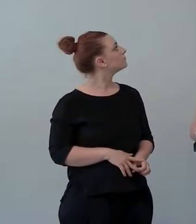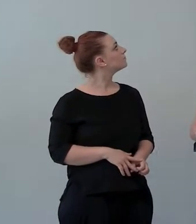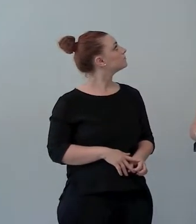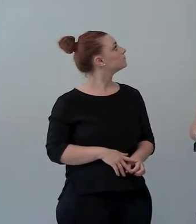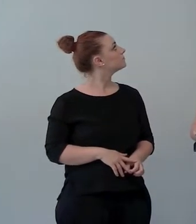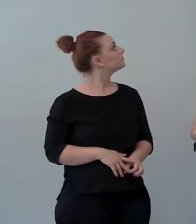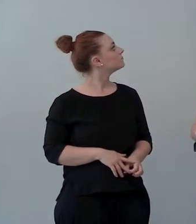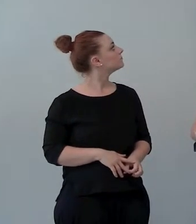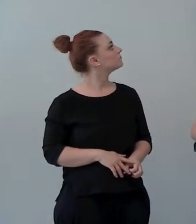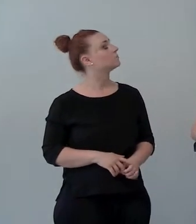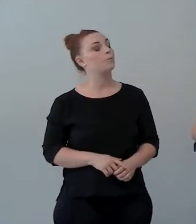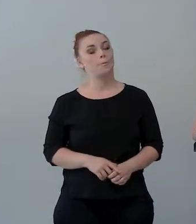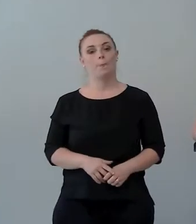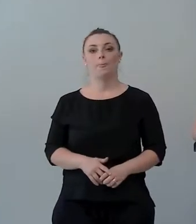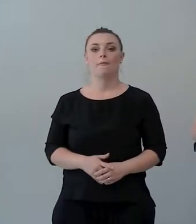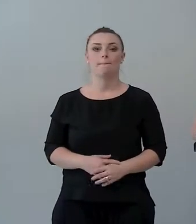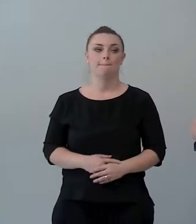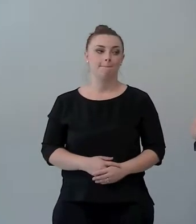sleep to those he loves.